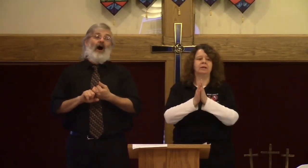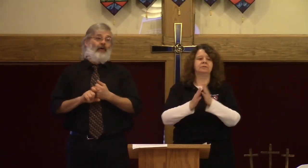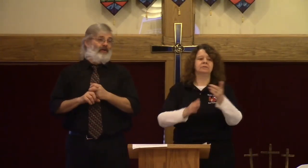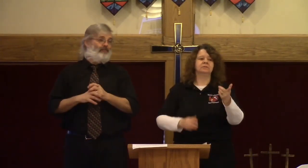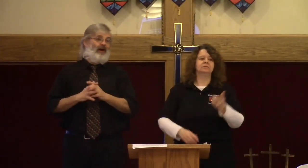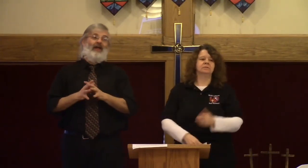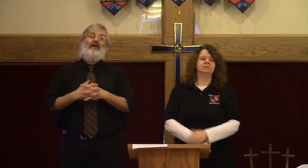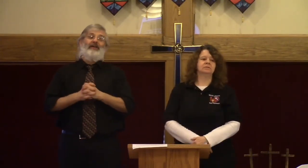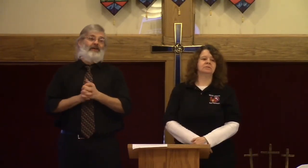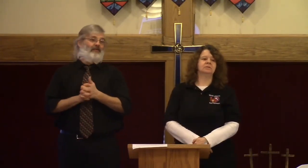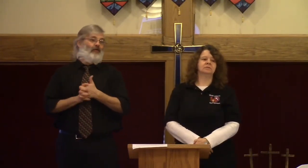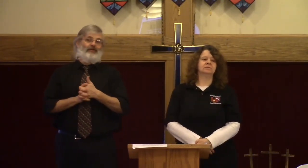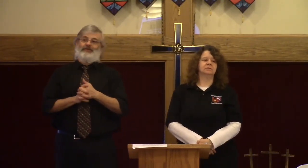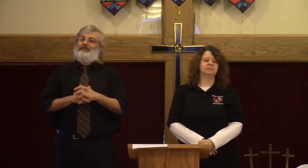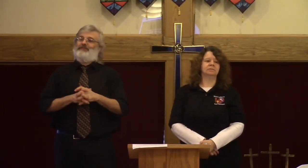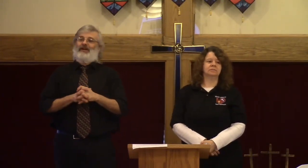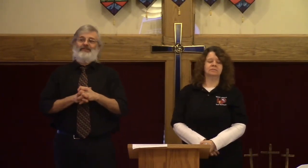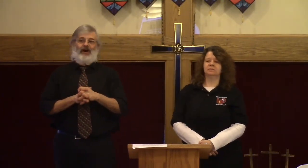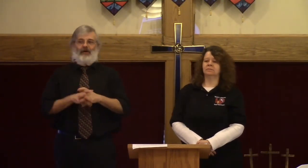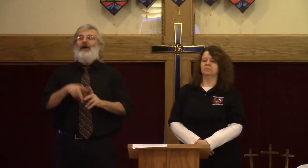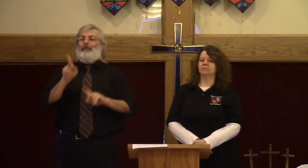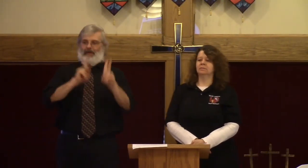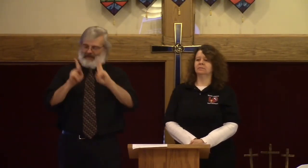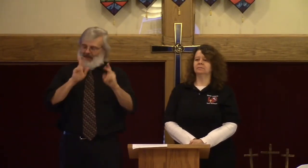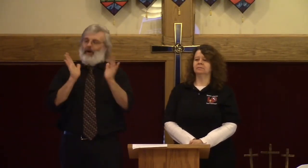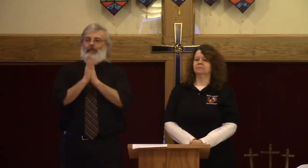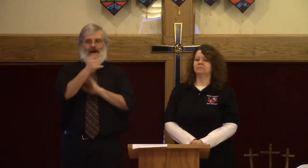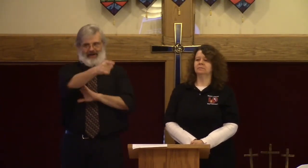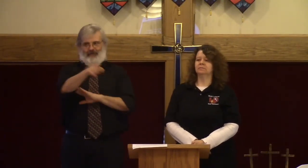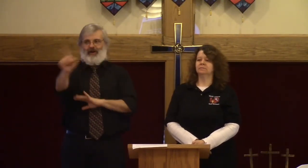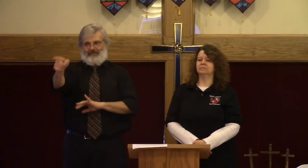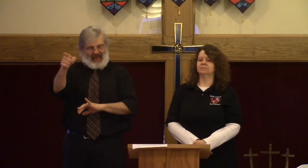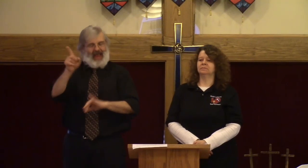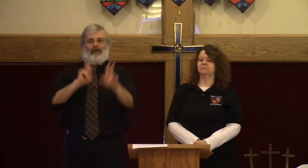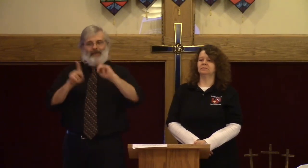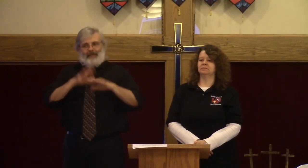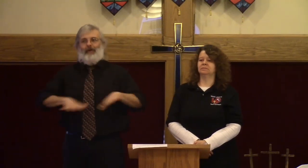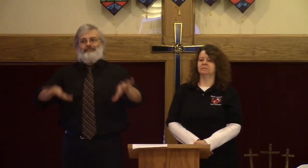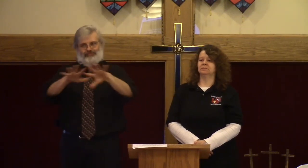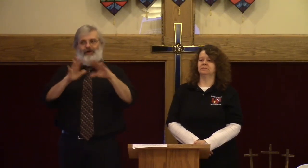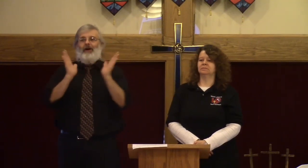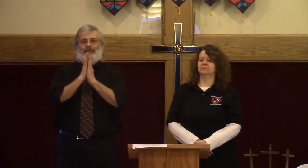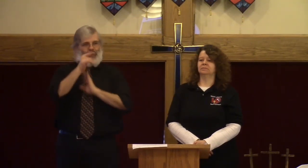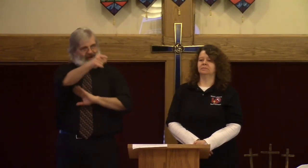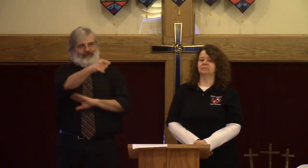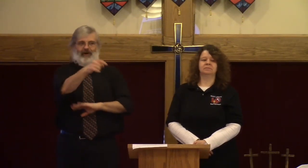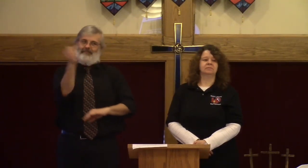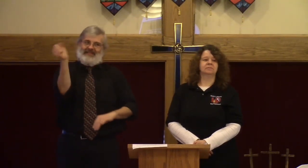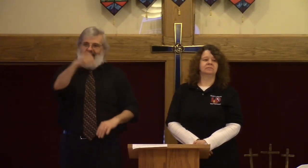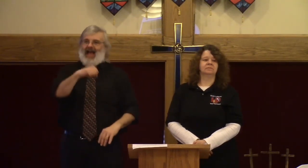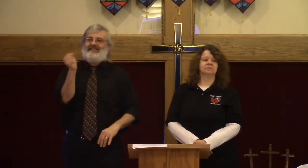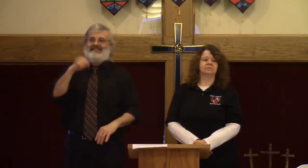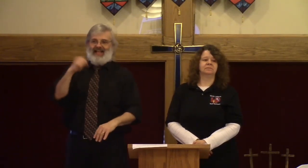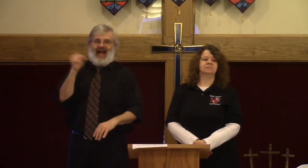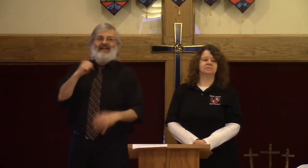Always pray. Before the sermon starts. Oh, people praying for him. Yeah. People praying for him. Yes.